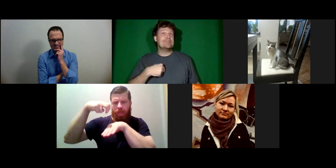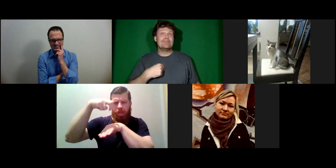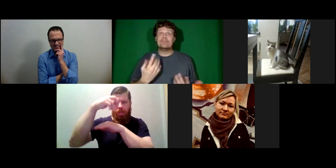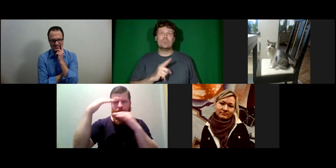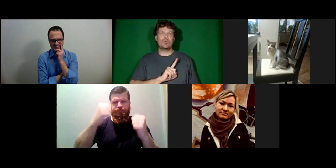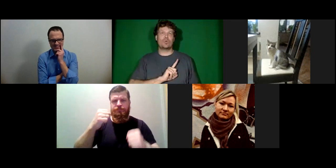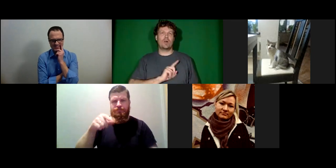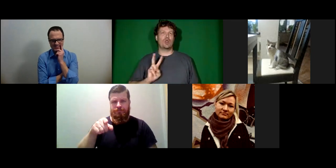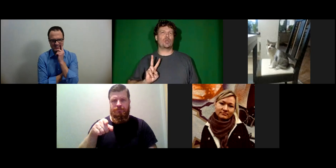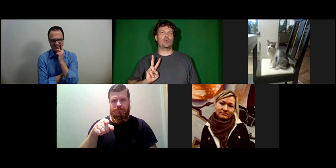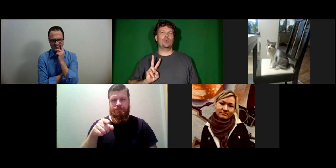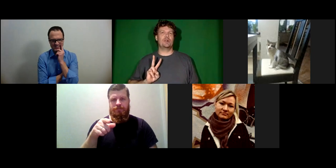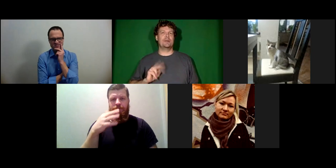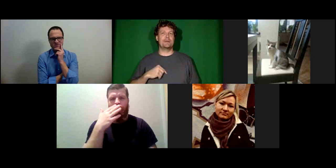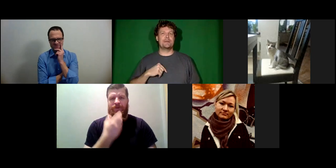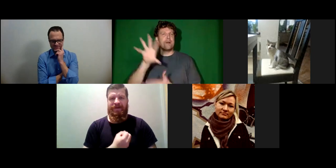And I was always amazed